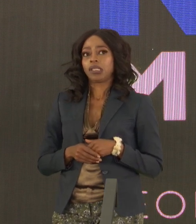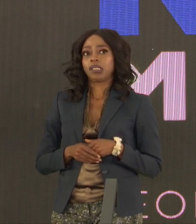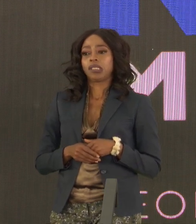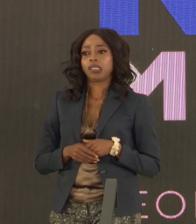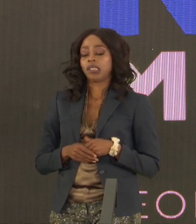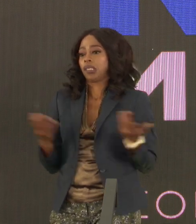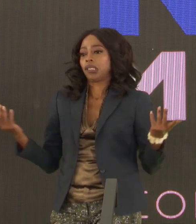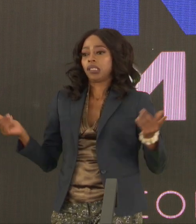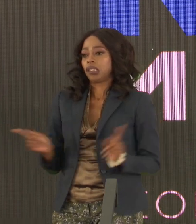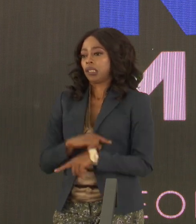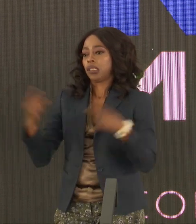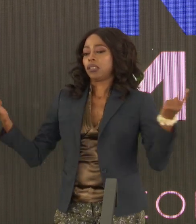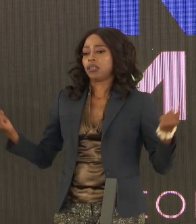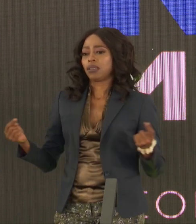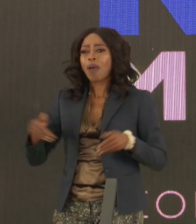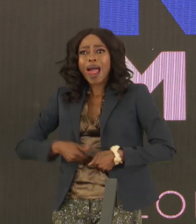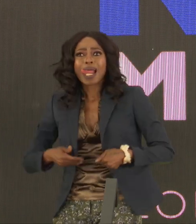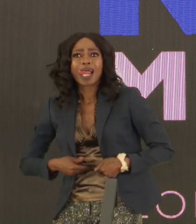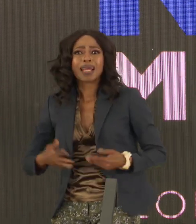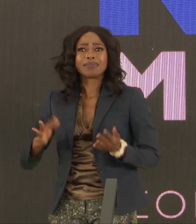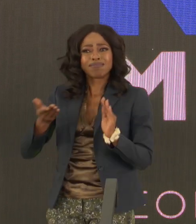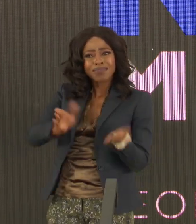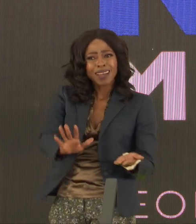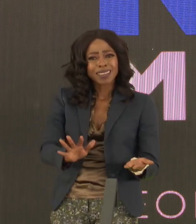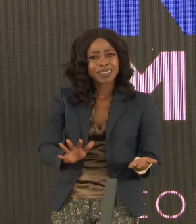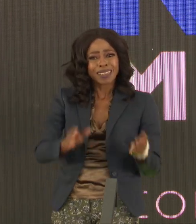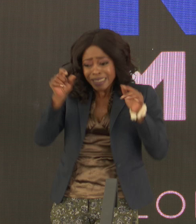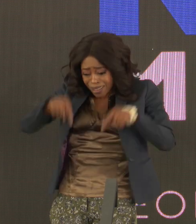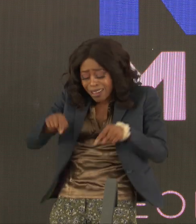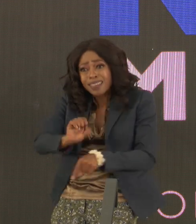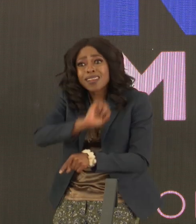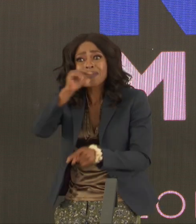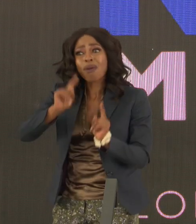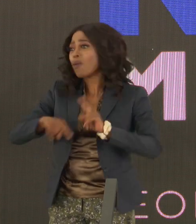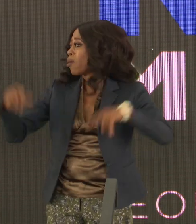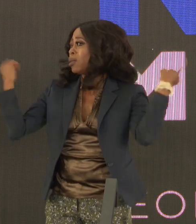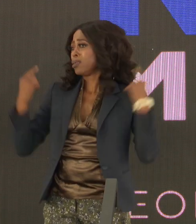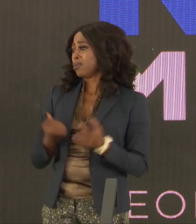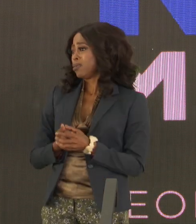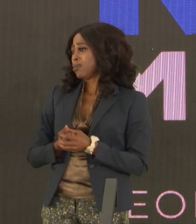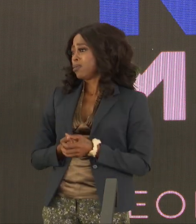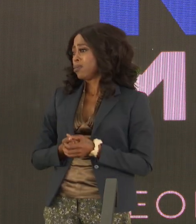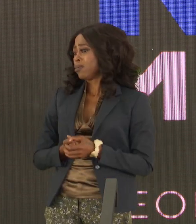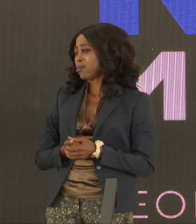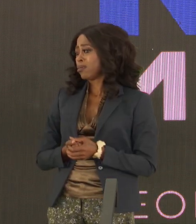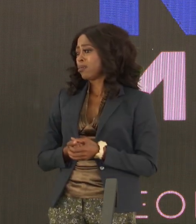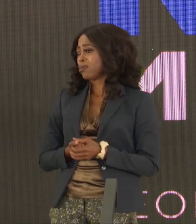We cannot have people dying of hunger in South Africa. We cannot. We just can't.